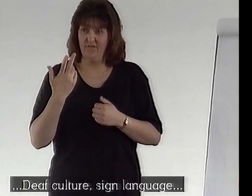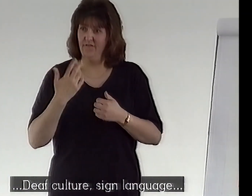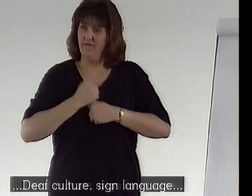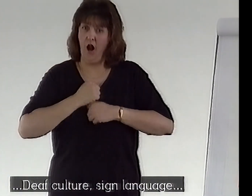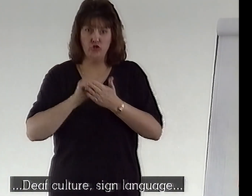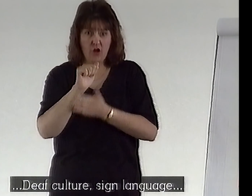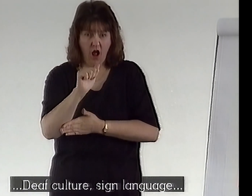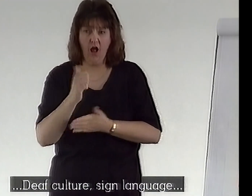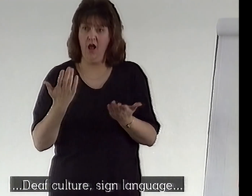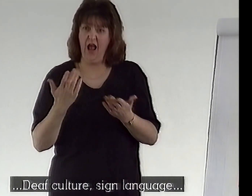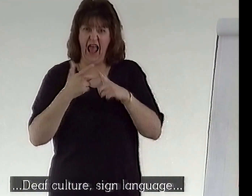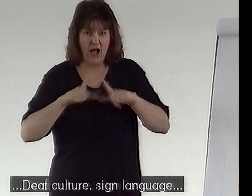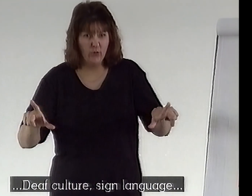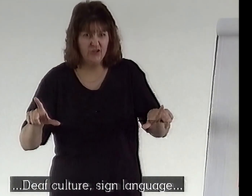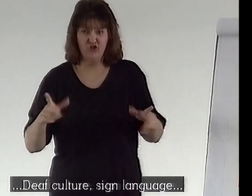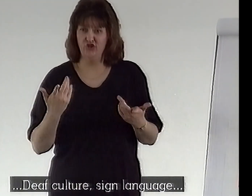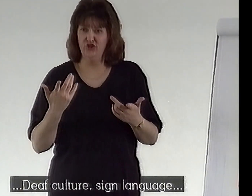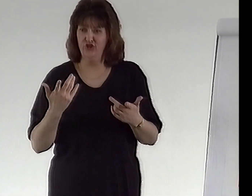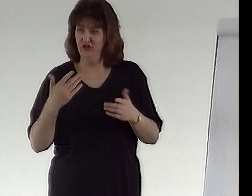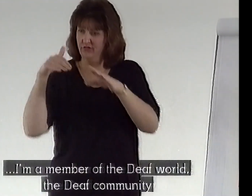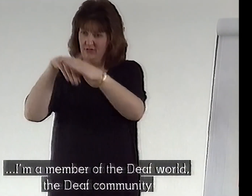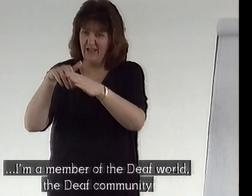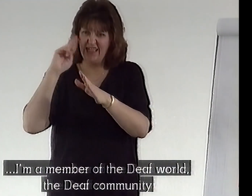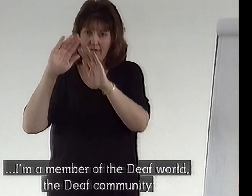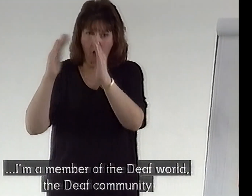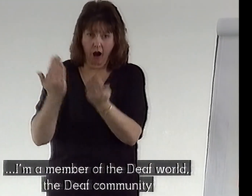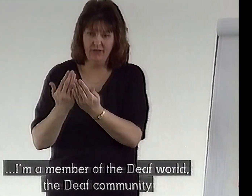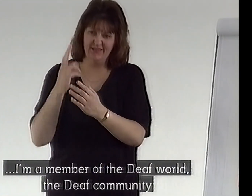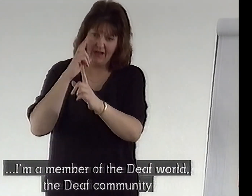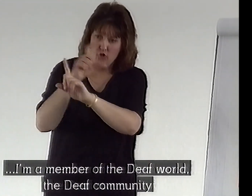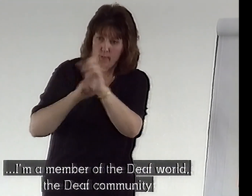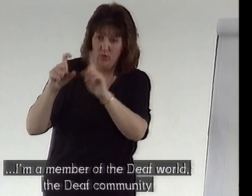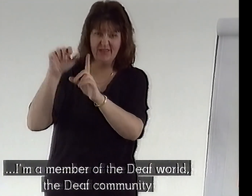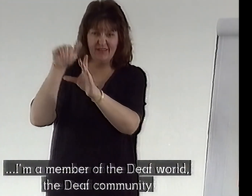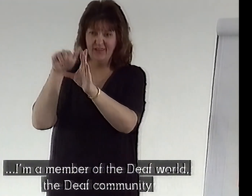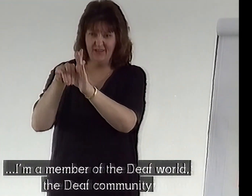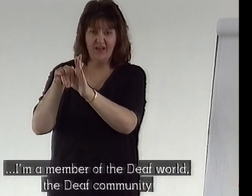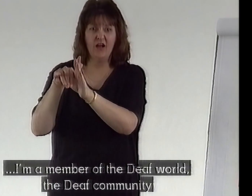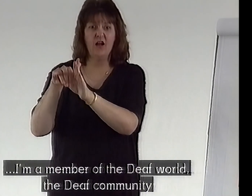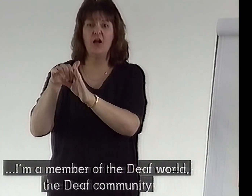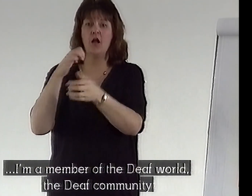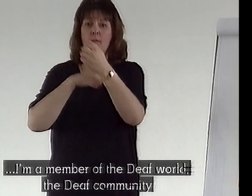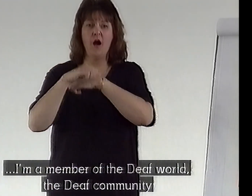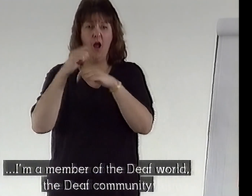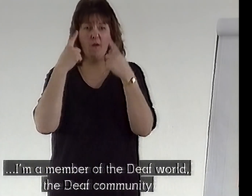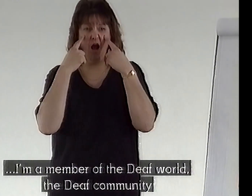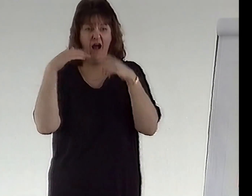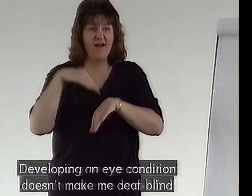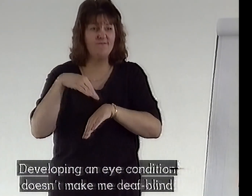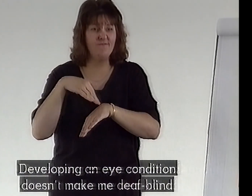culture, sign language. I'm a member of the deaf world, the deaf community. Just because I